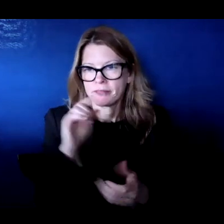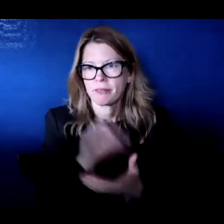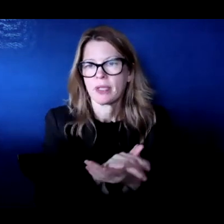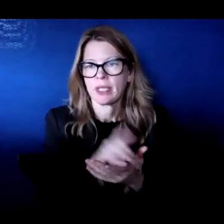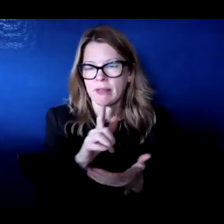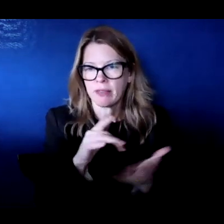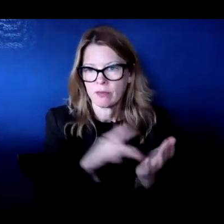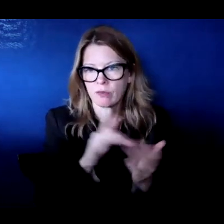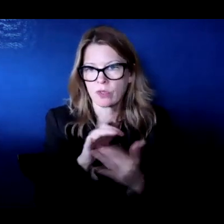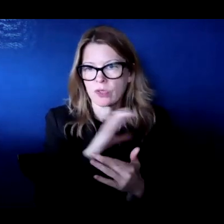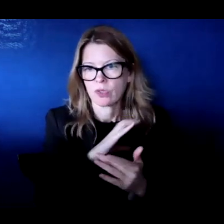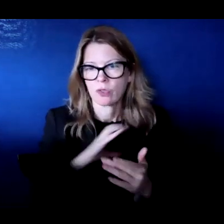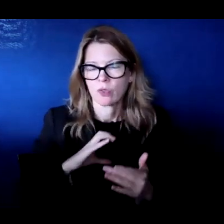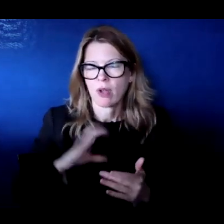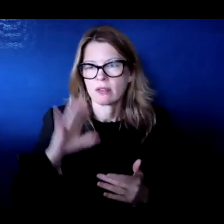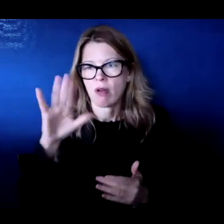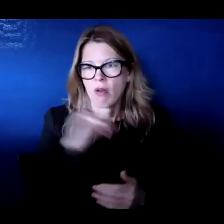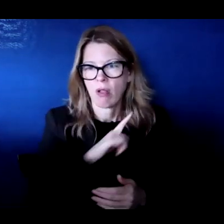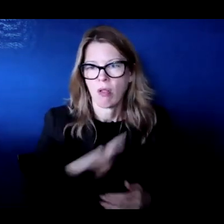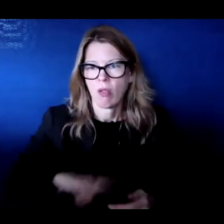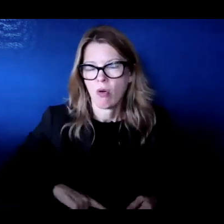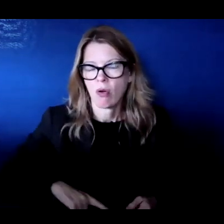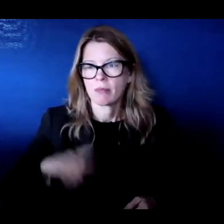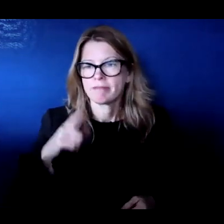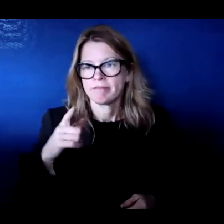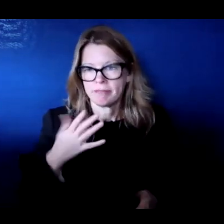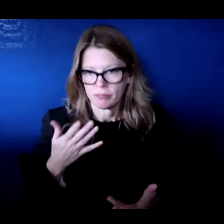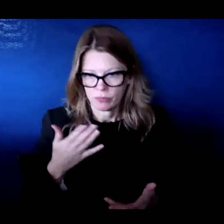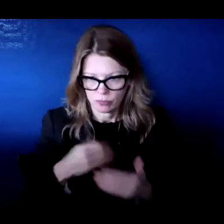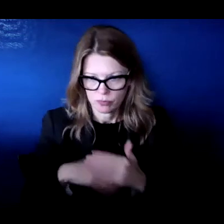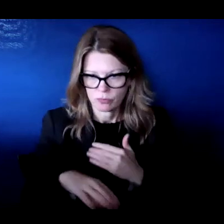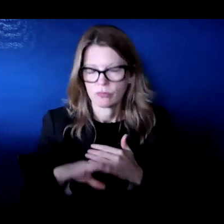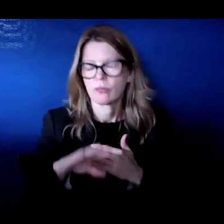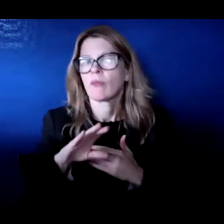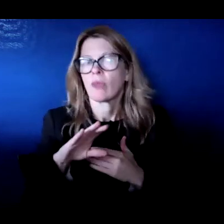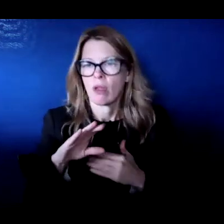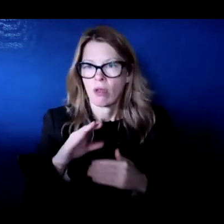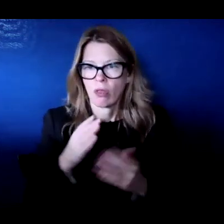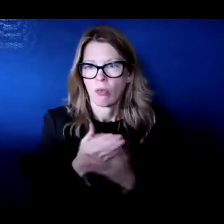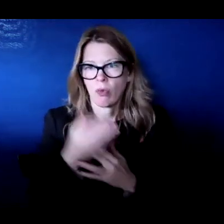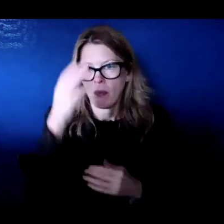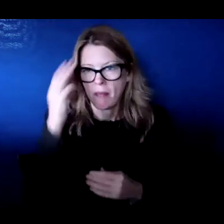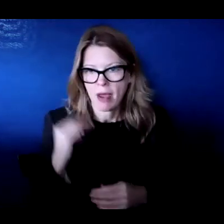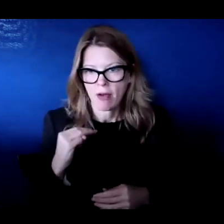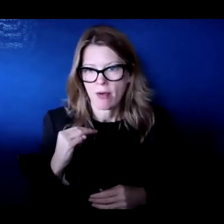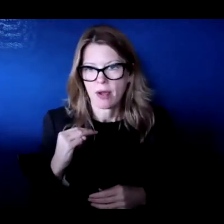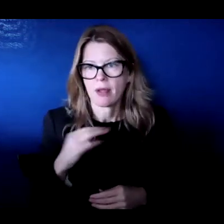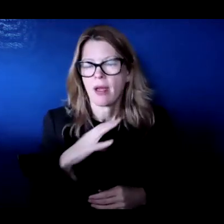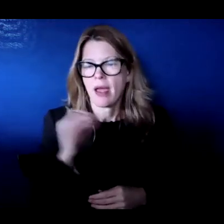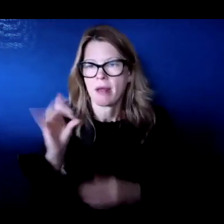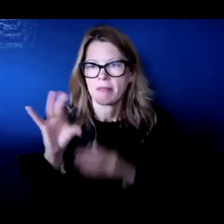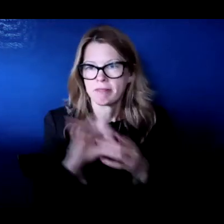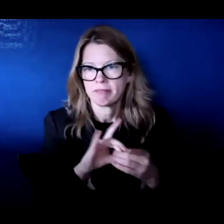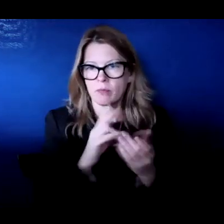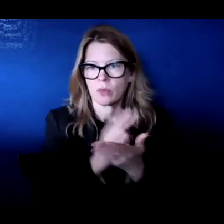Lord. He was conceived by the power of the Holy Spirit and born of the Virgin Mary. He suffered under